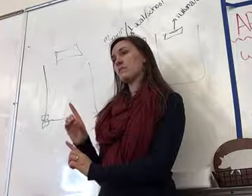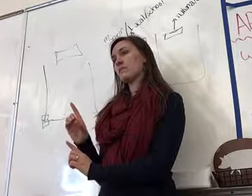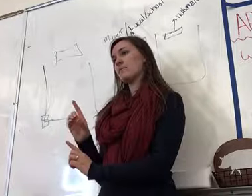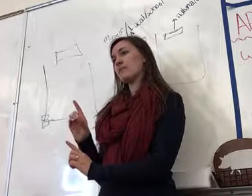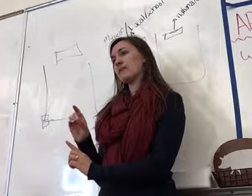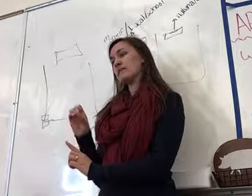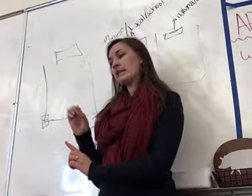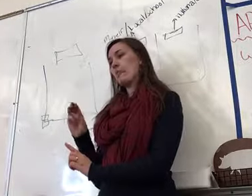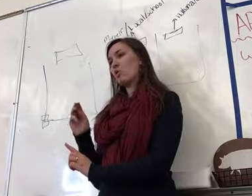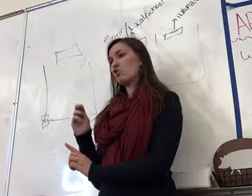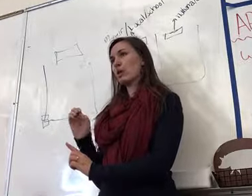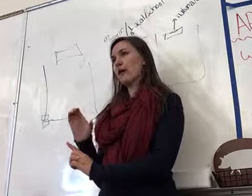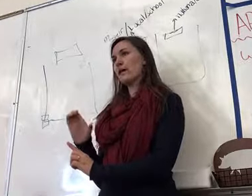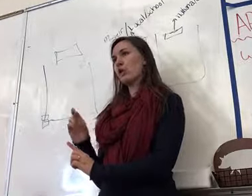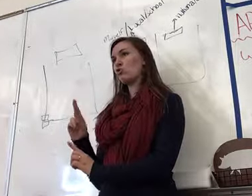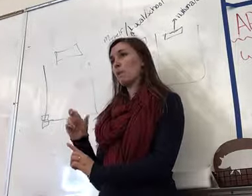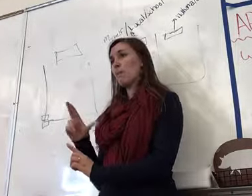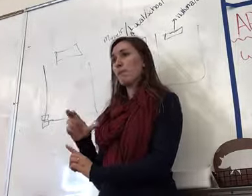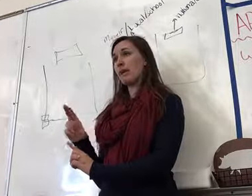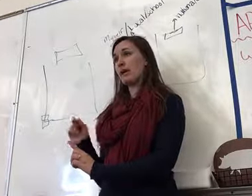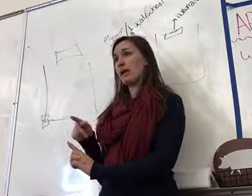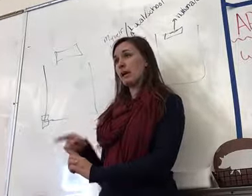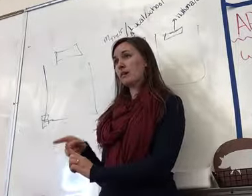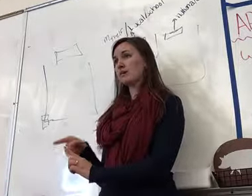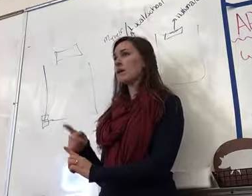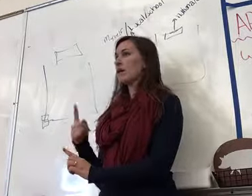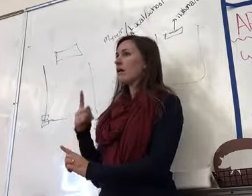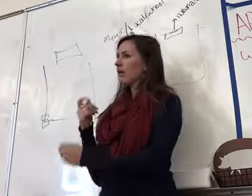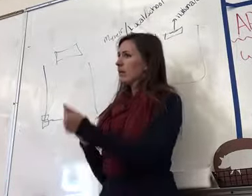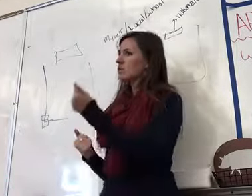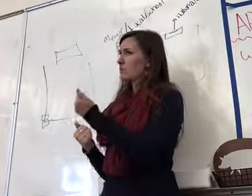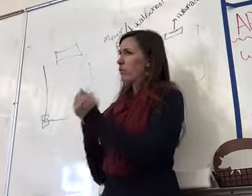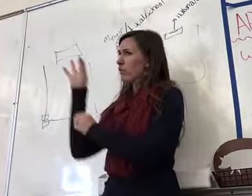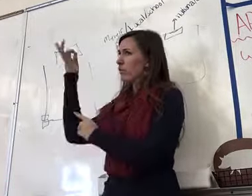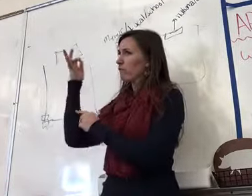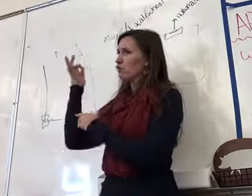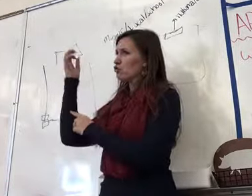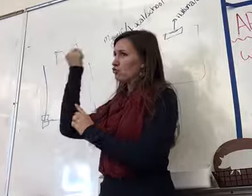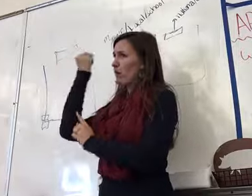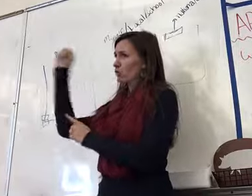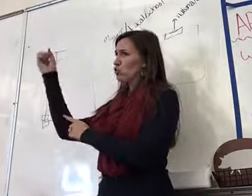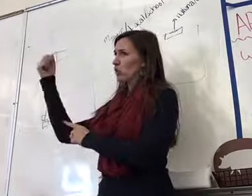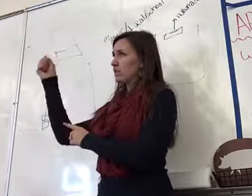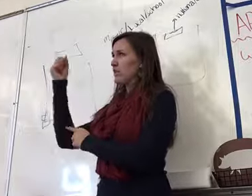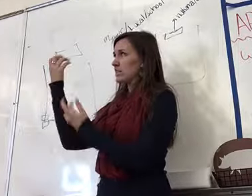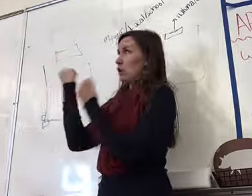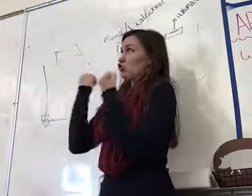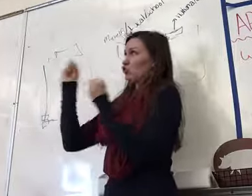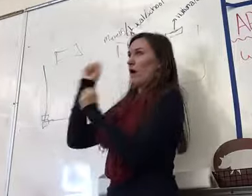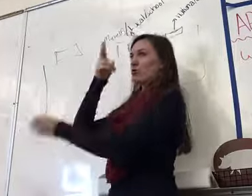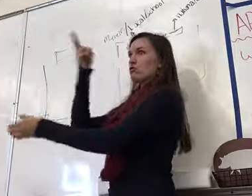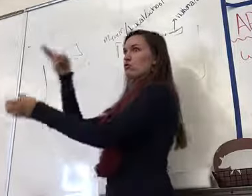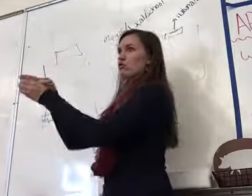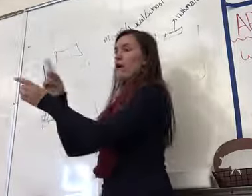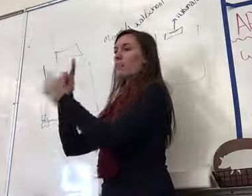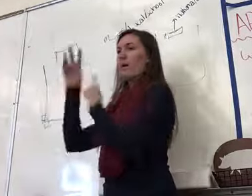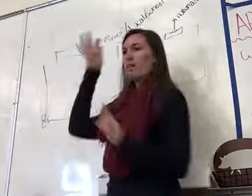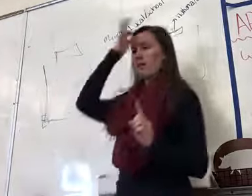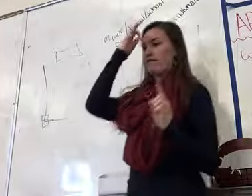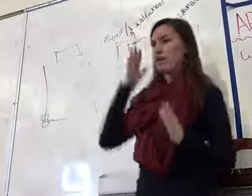so the Democratic Republicans actually support the French Revolution, which is how they attempt to go. The Federalists stopped that. Another big